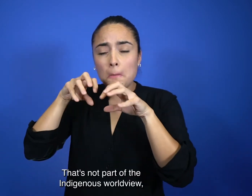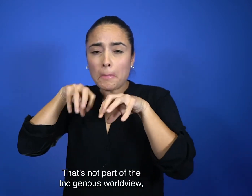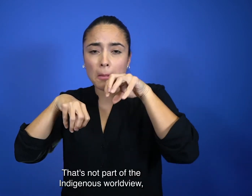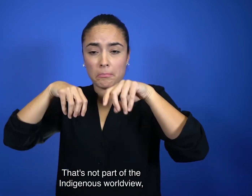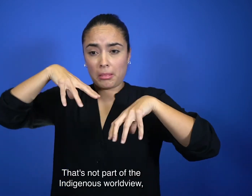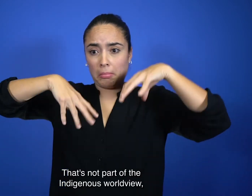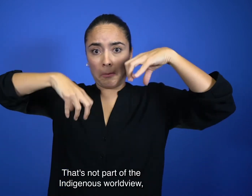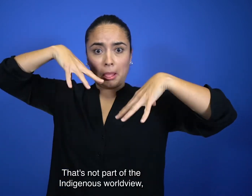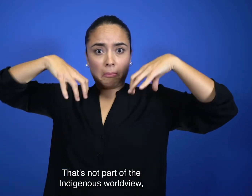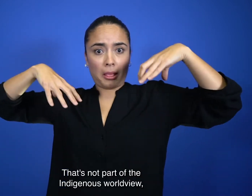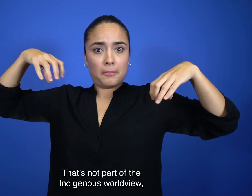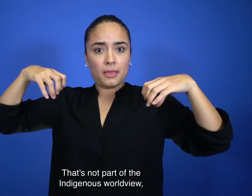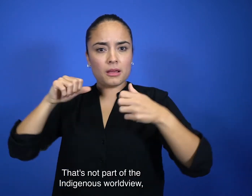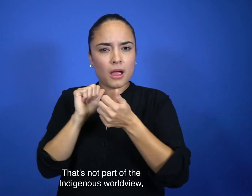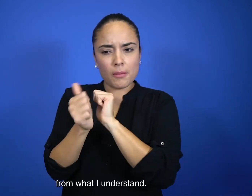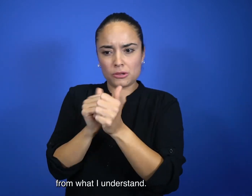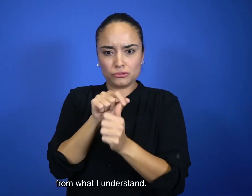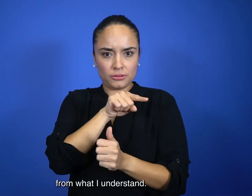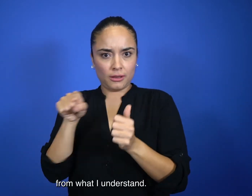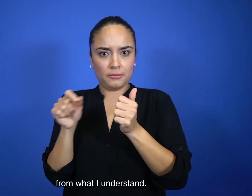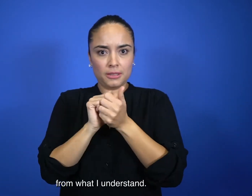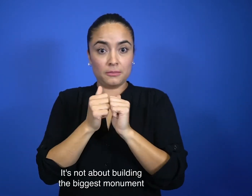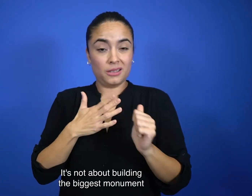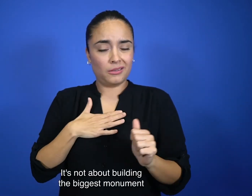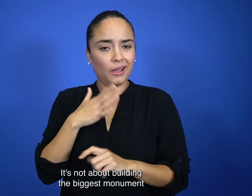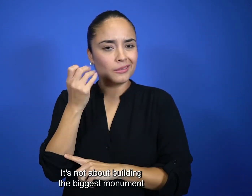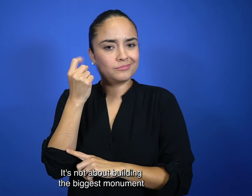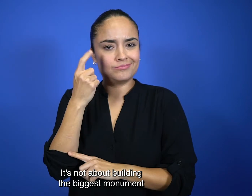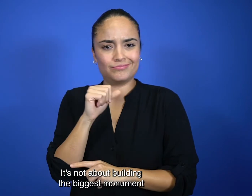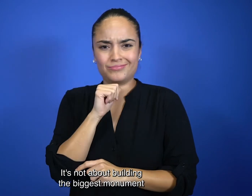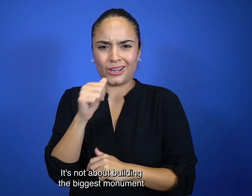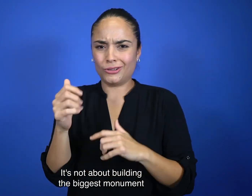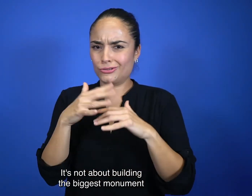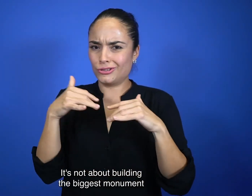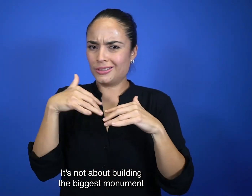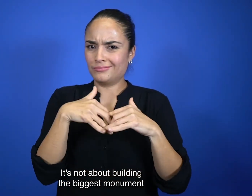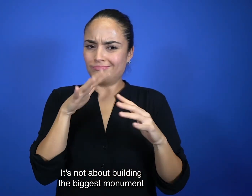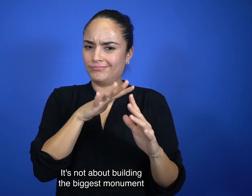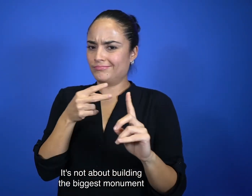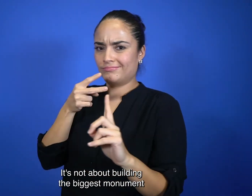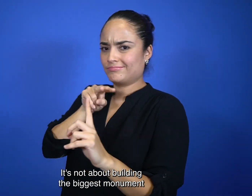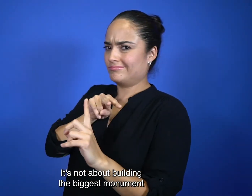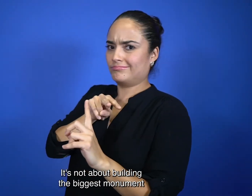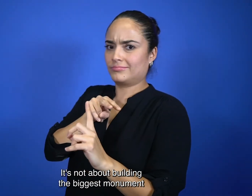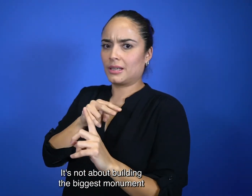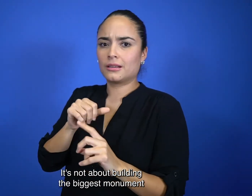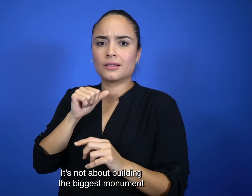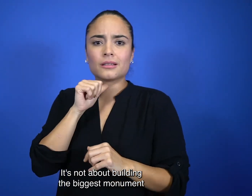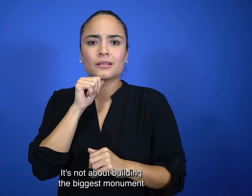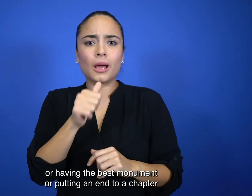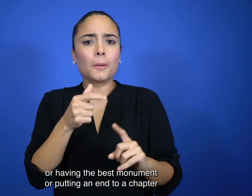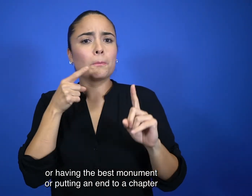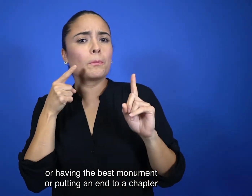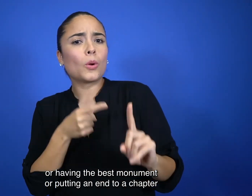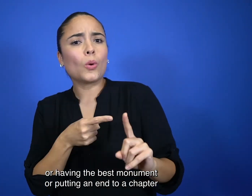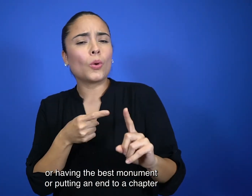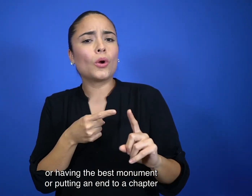That's not part of the Indigenous worldview, from what I understand. It's not about building the biggest monument or having the